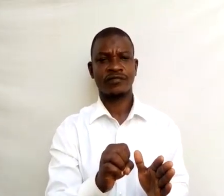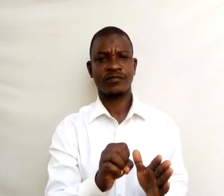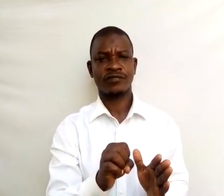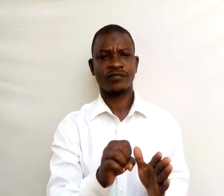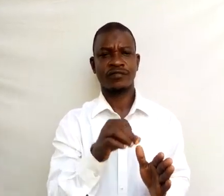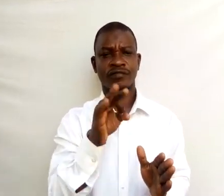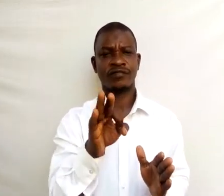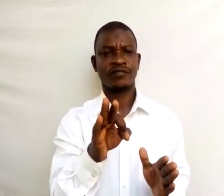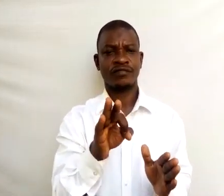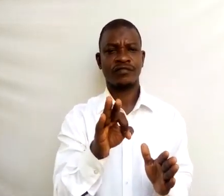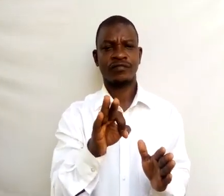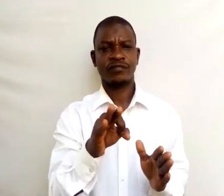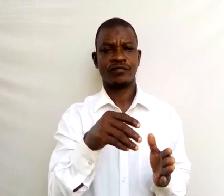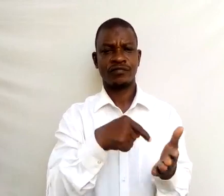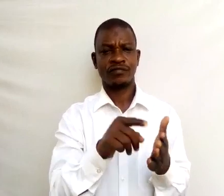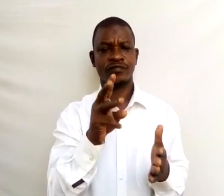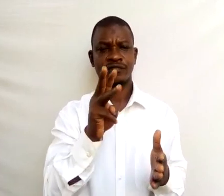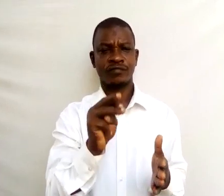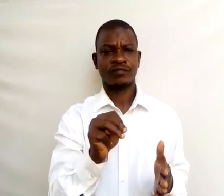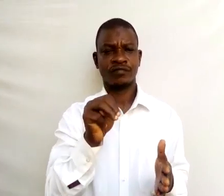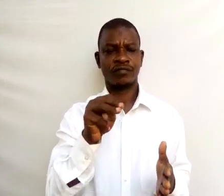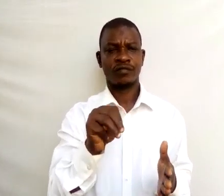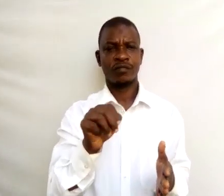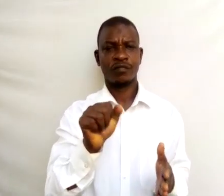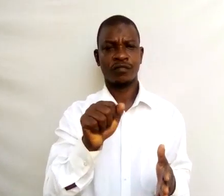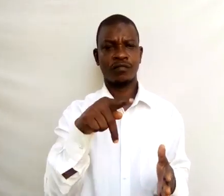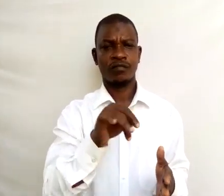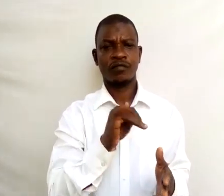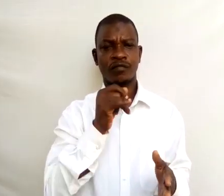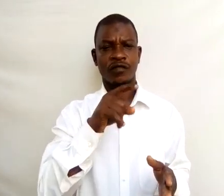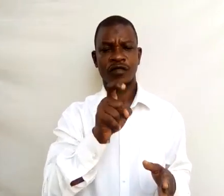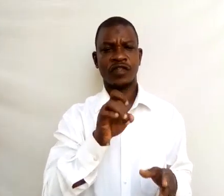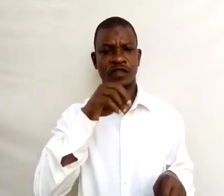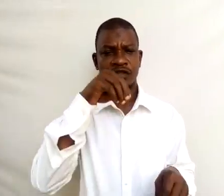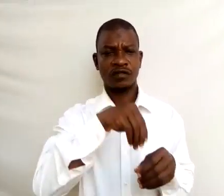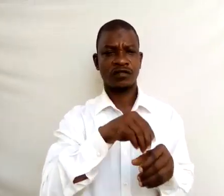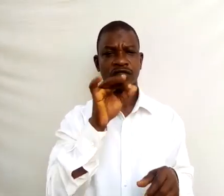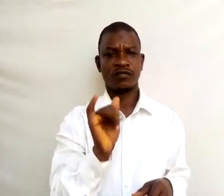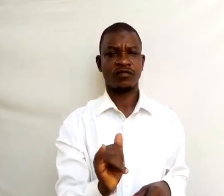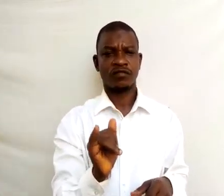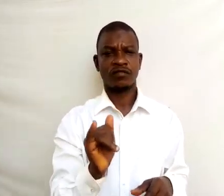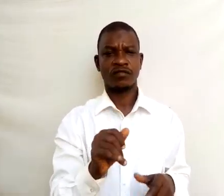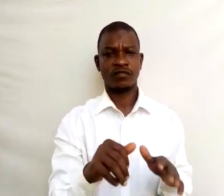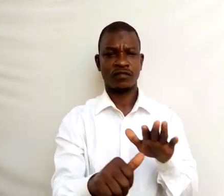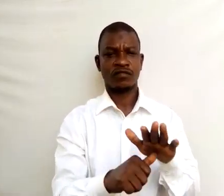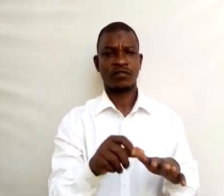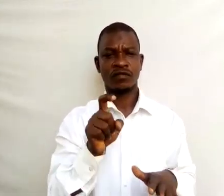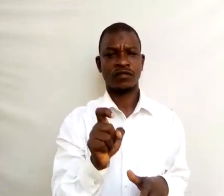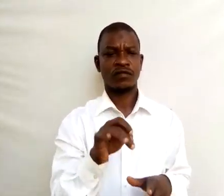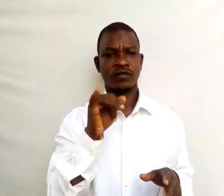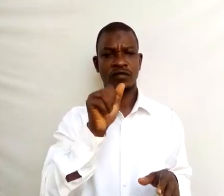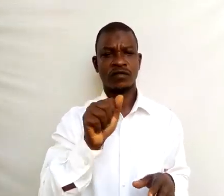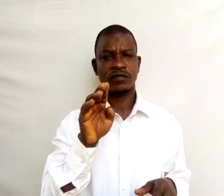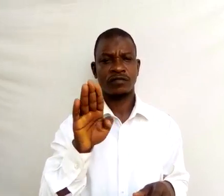F maps X into Y. Under X we have A, B, C, D,